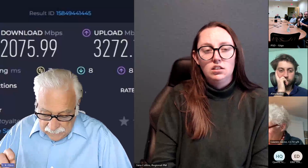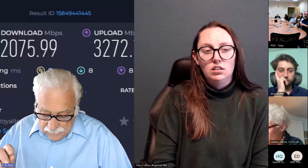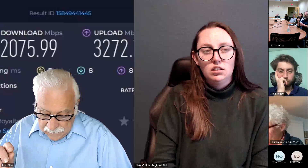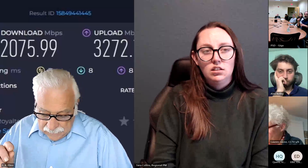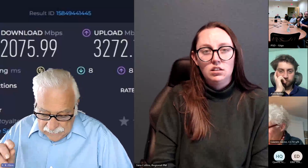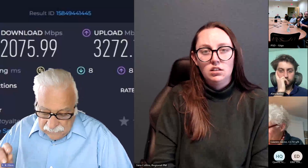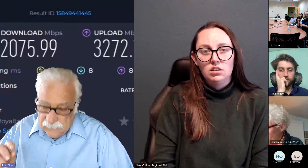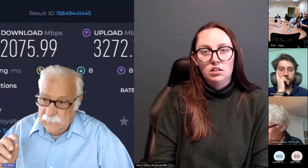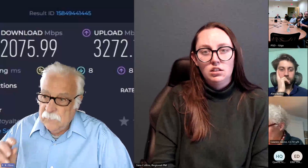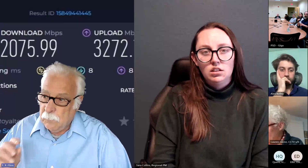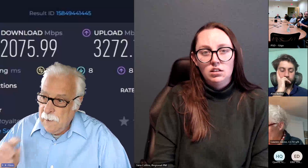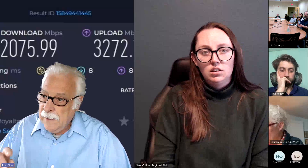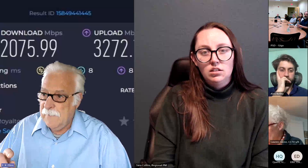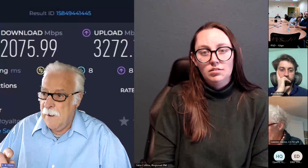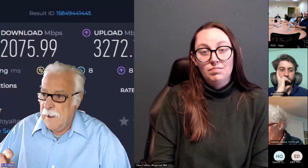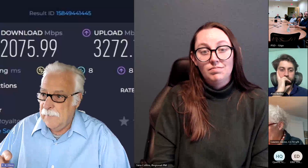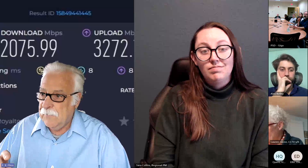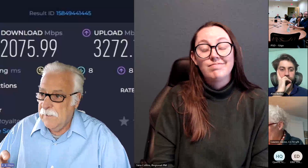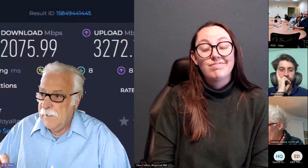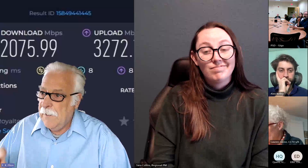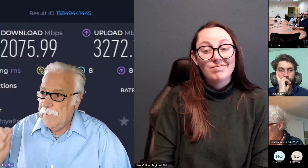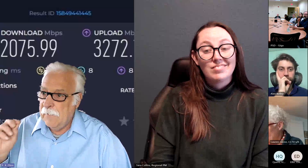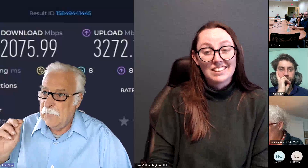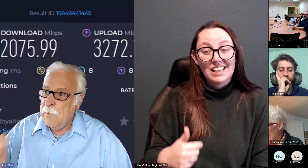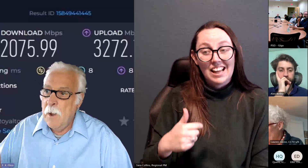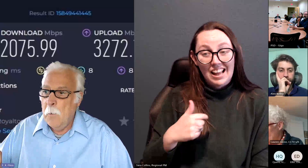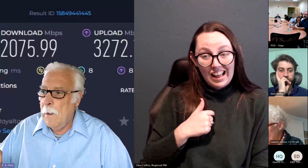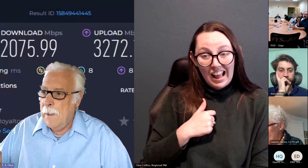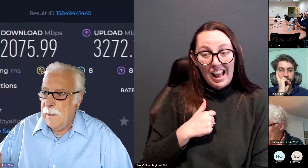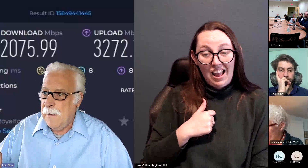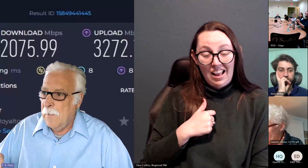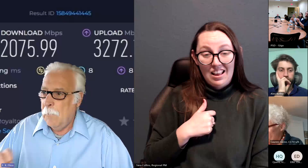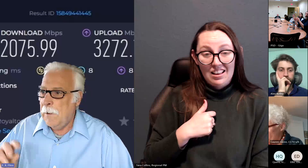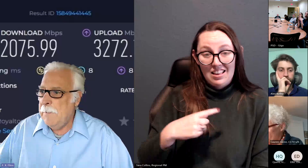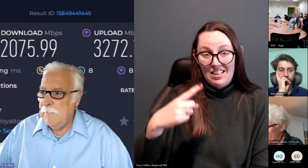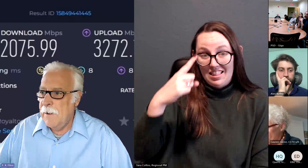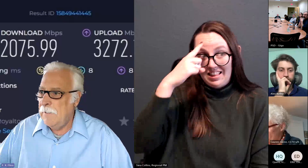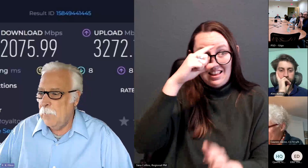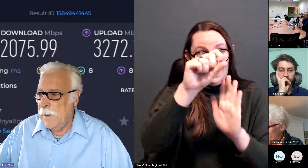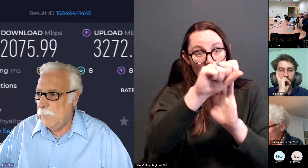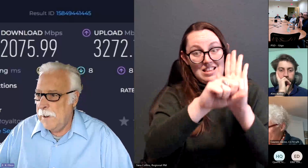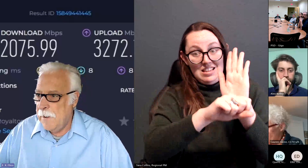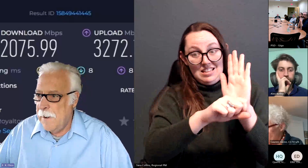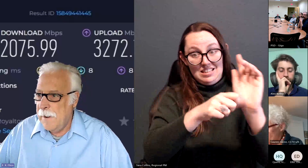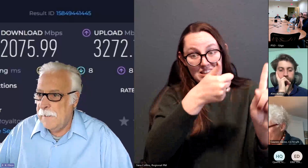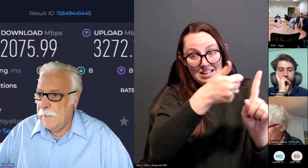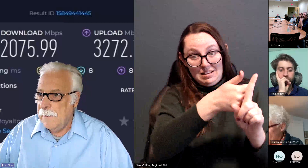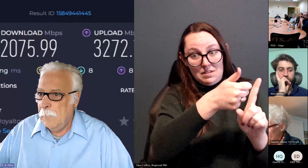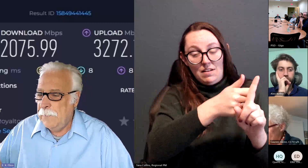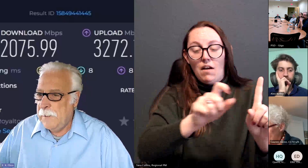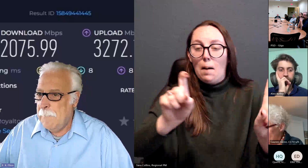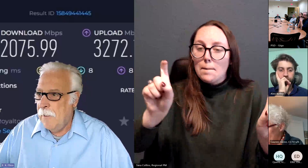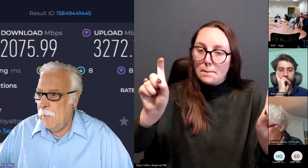state needs to recognize that there is no way we're going to be done in 2029 with the amount